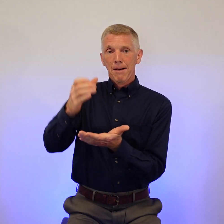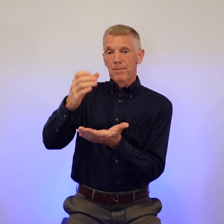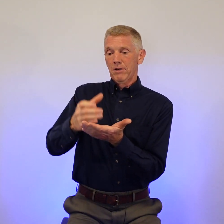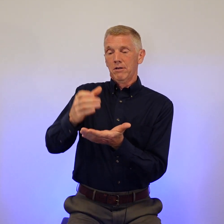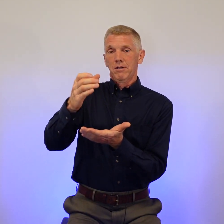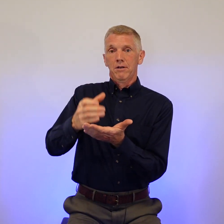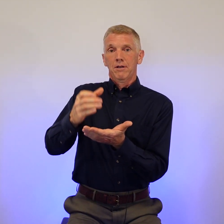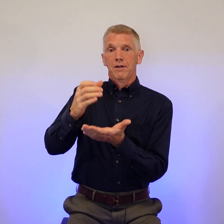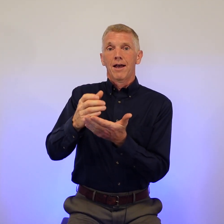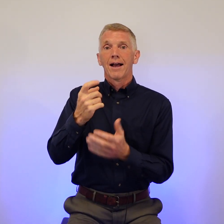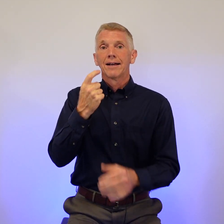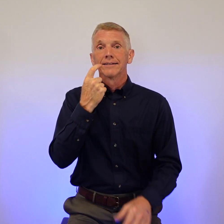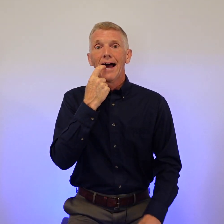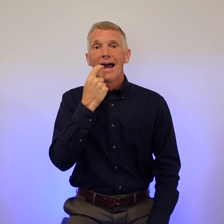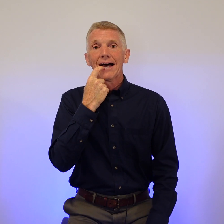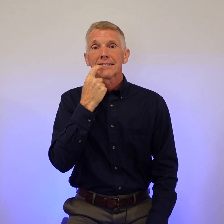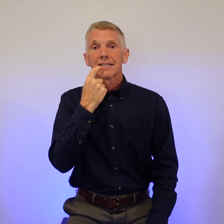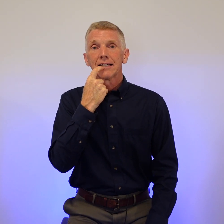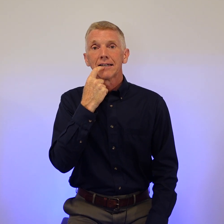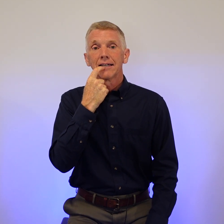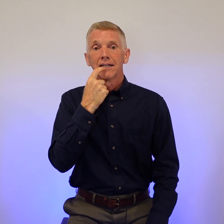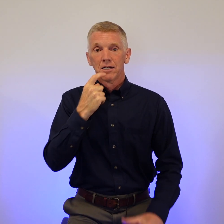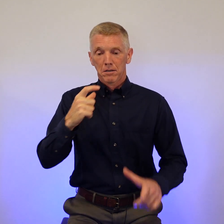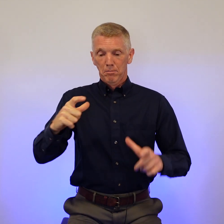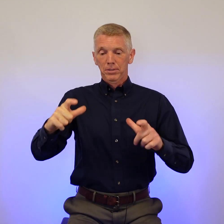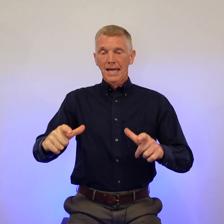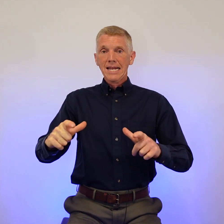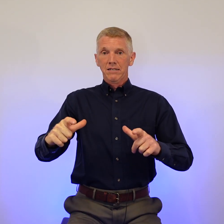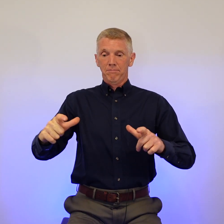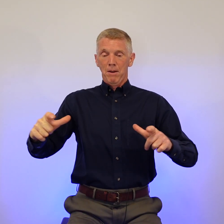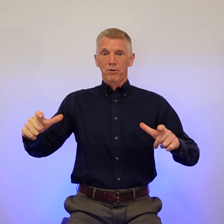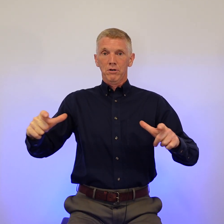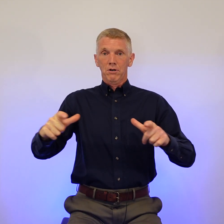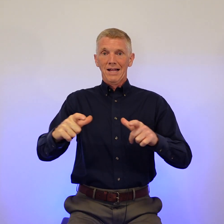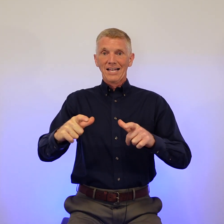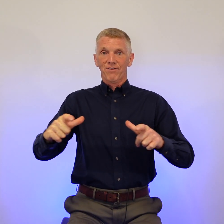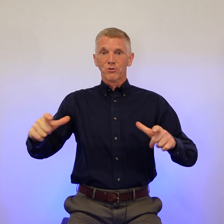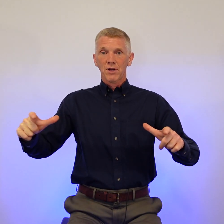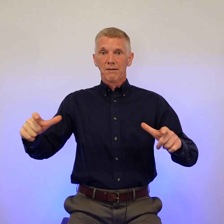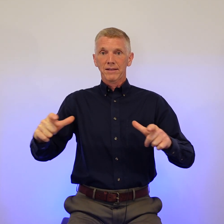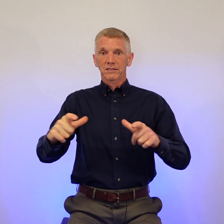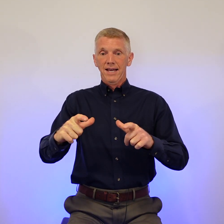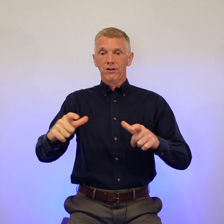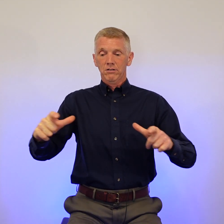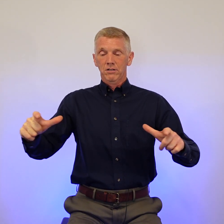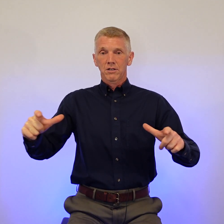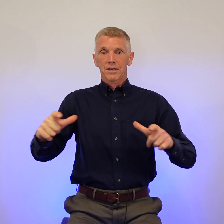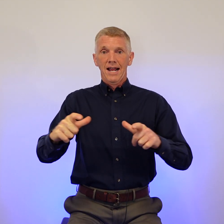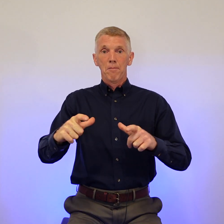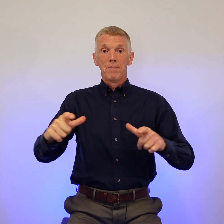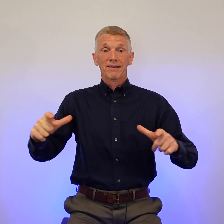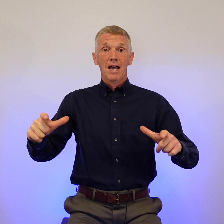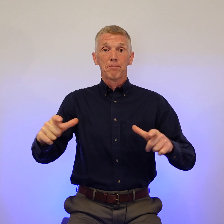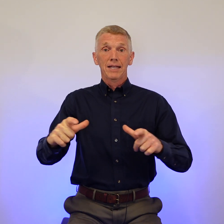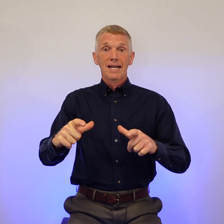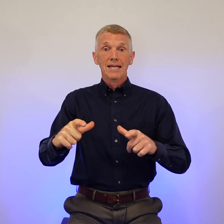cup, glass, plate, remember, classifiers we're talking about a little later, and how big that plate